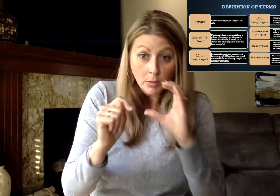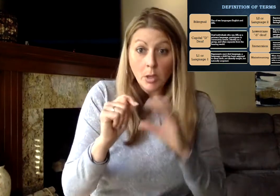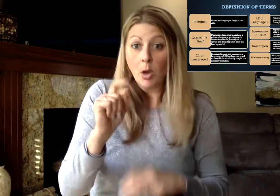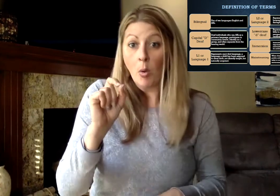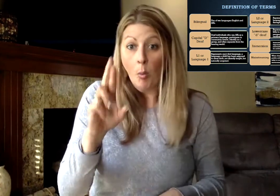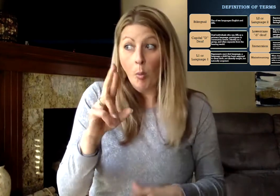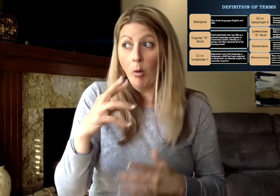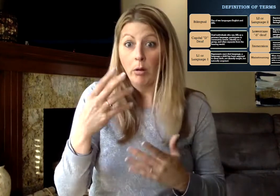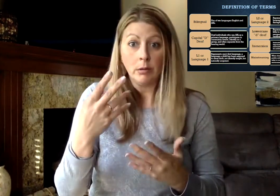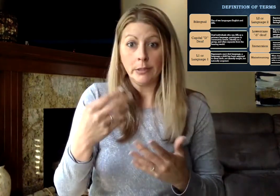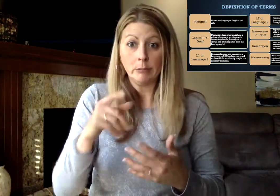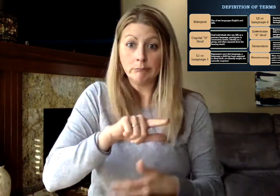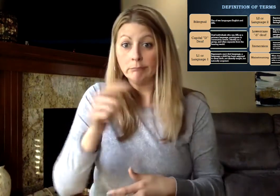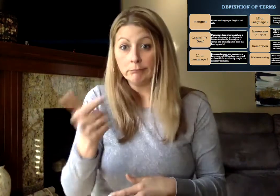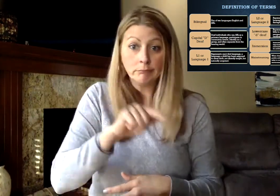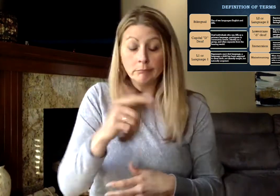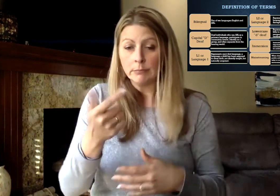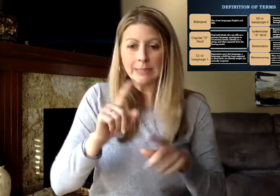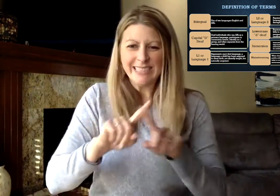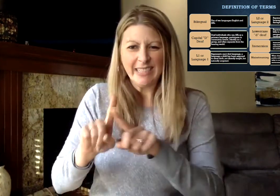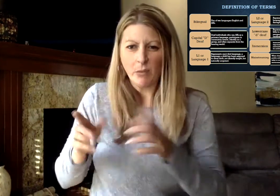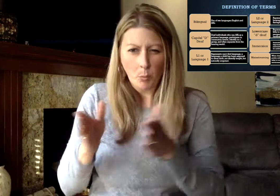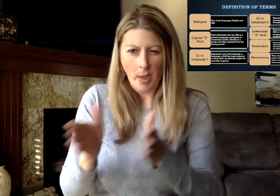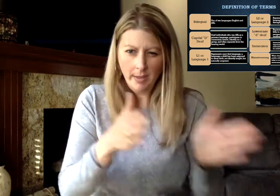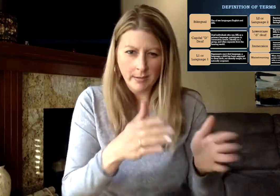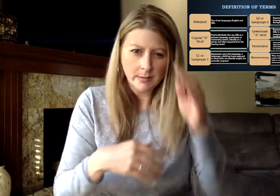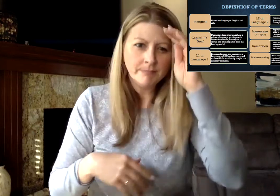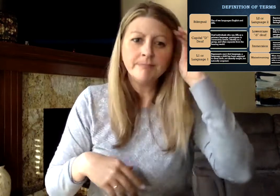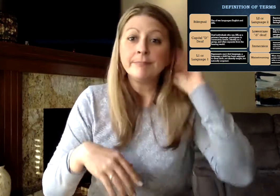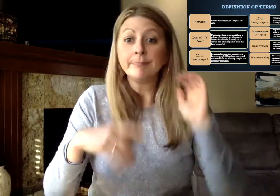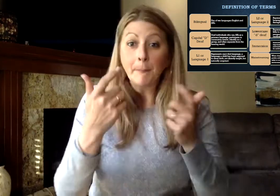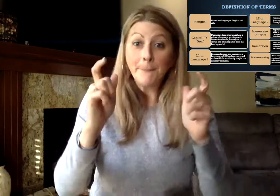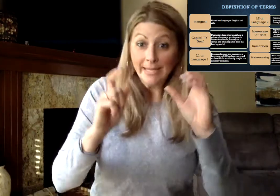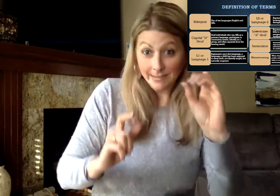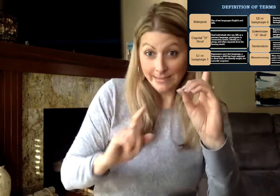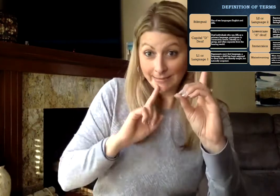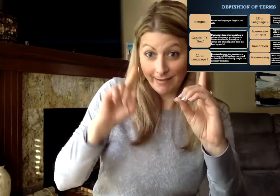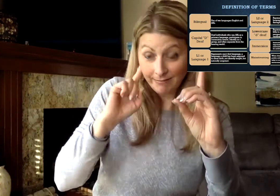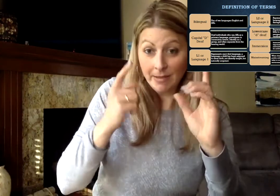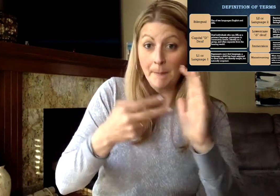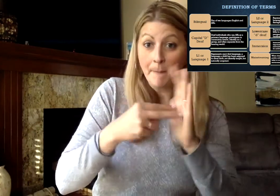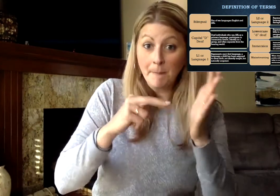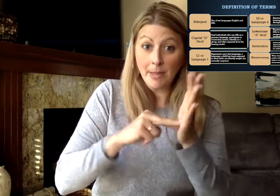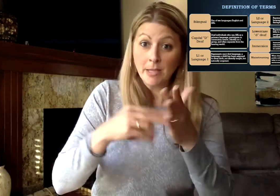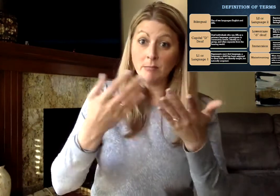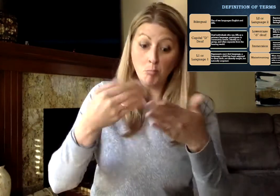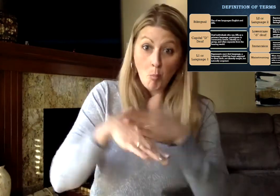Sometimes total communication or going back and forth. There's a lot of different ways. Big D deaf, that